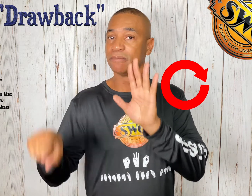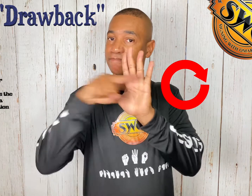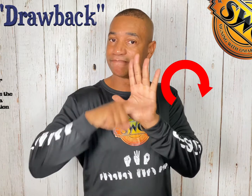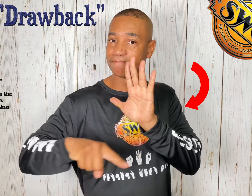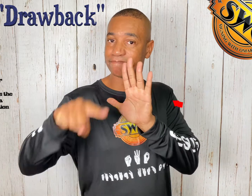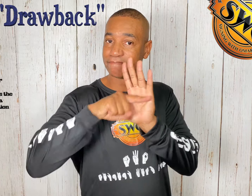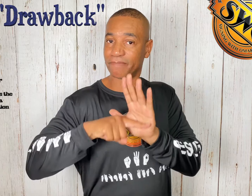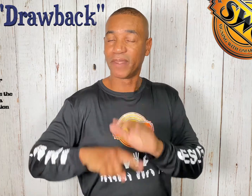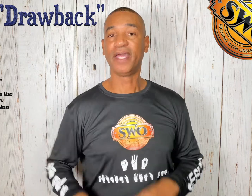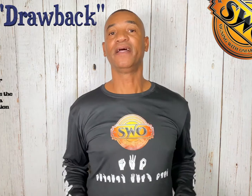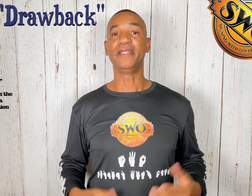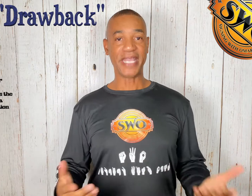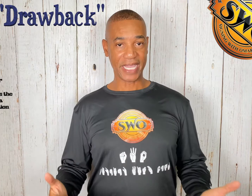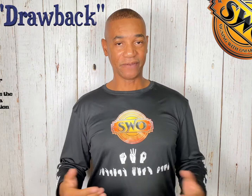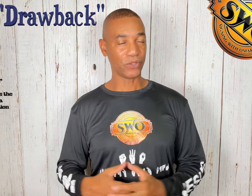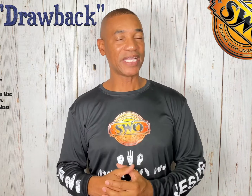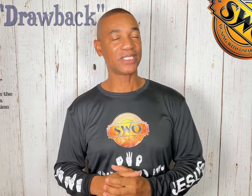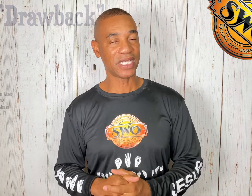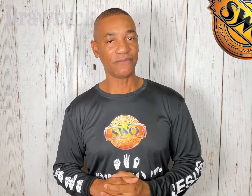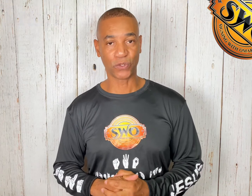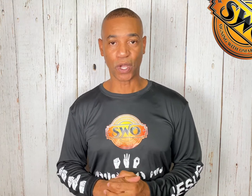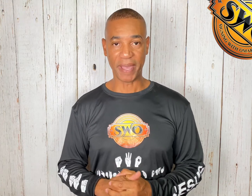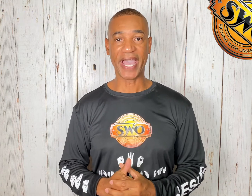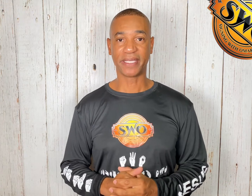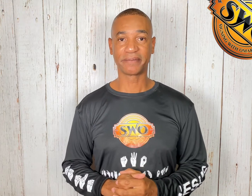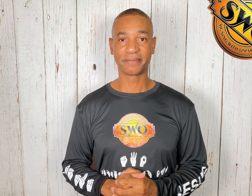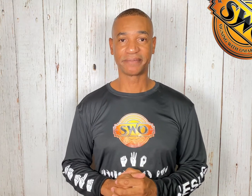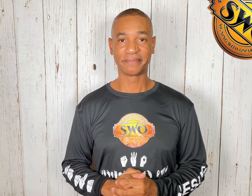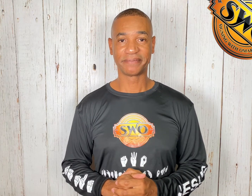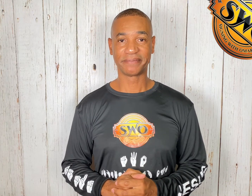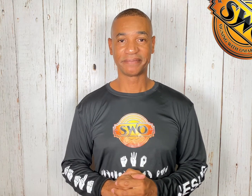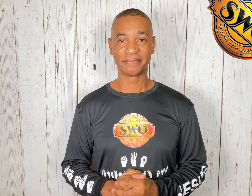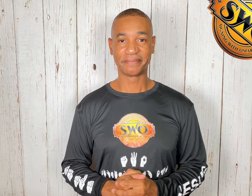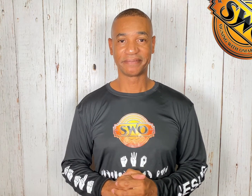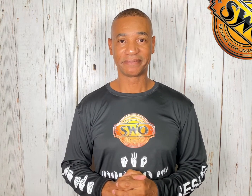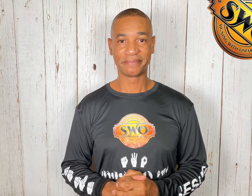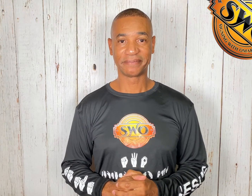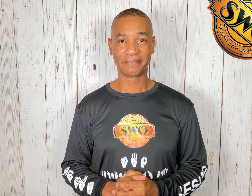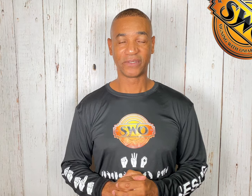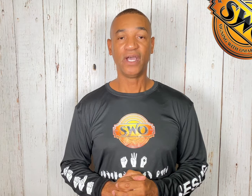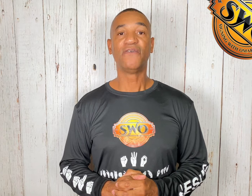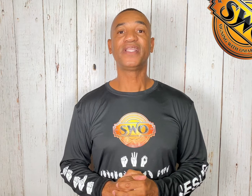Negative. So that's the sign for drawback. For the